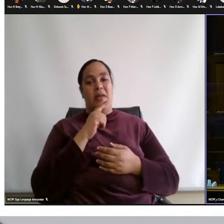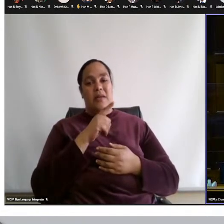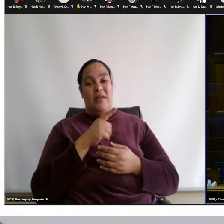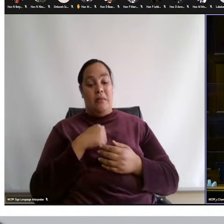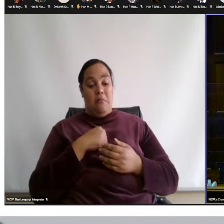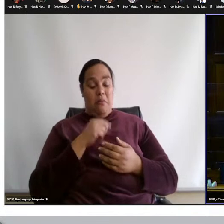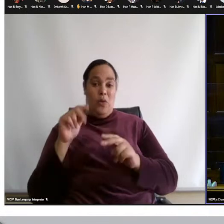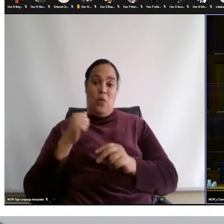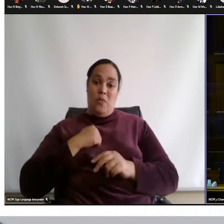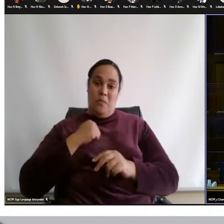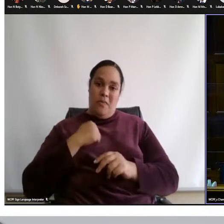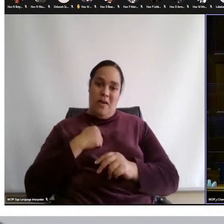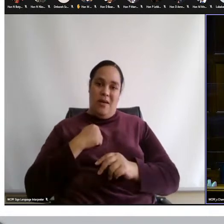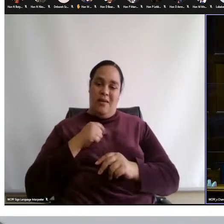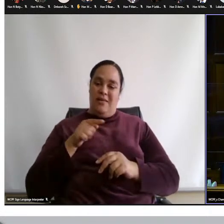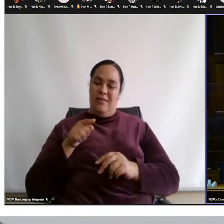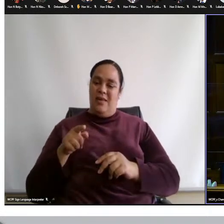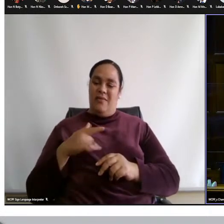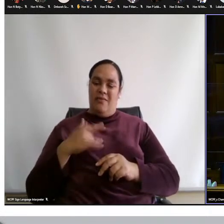my view,